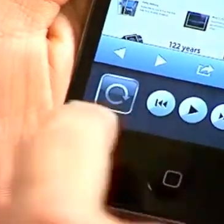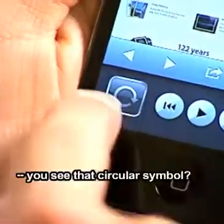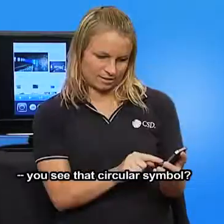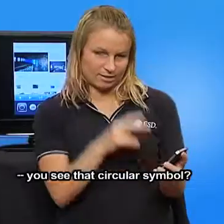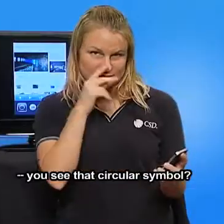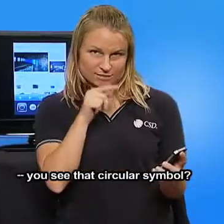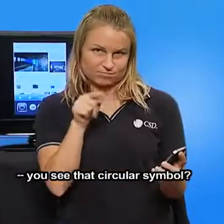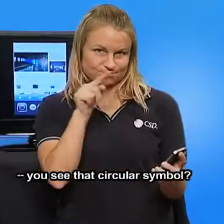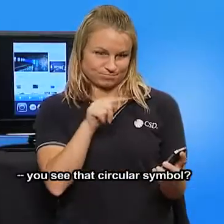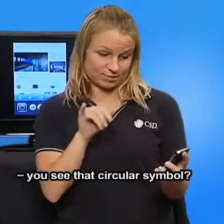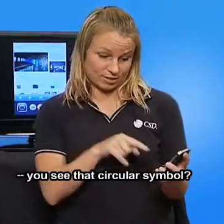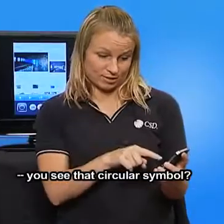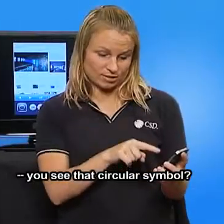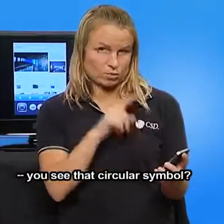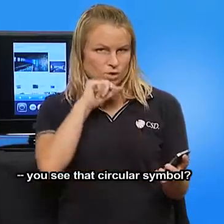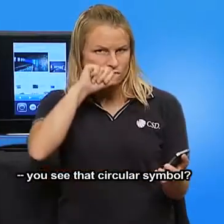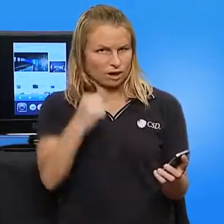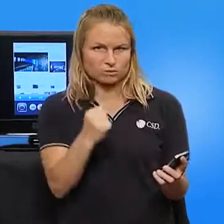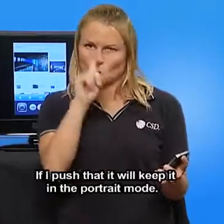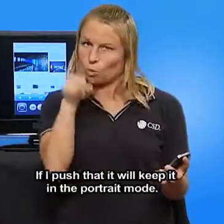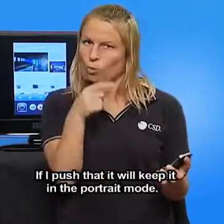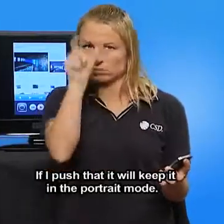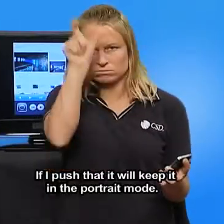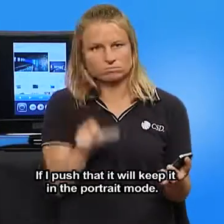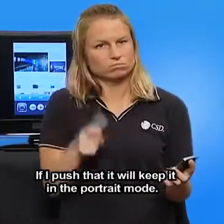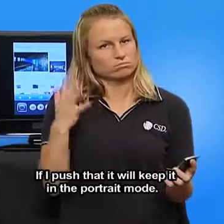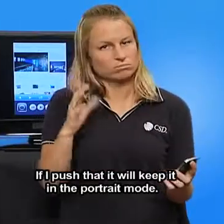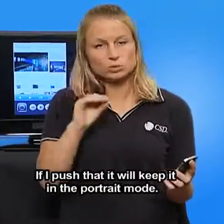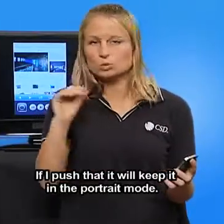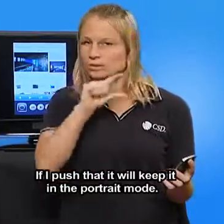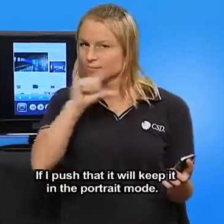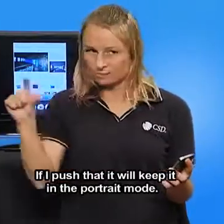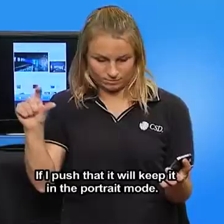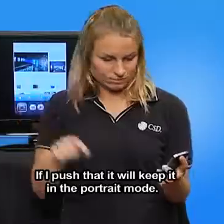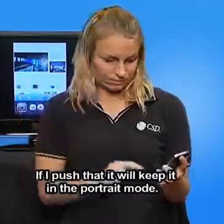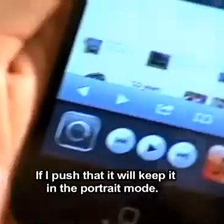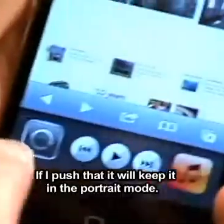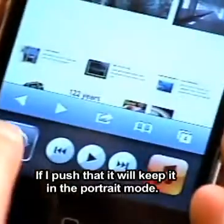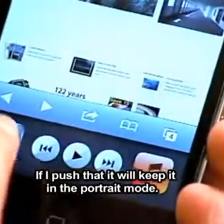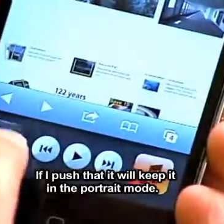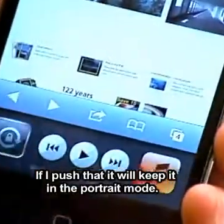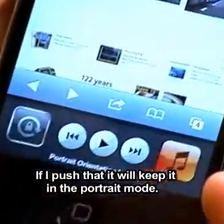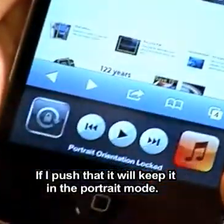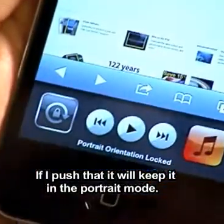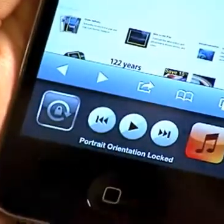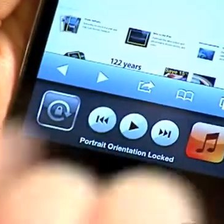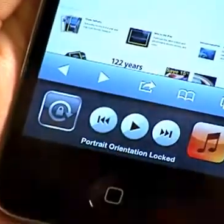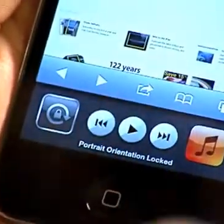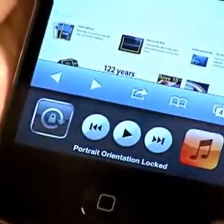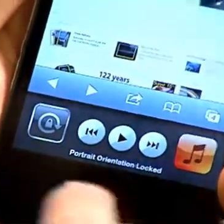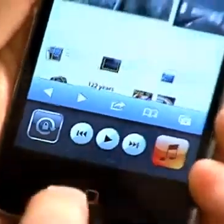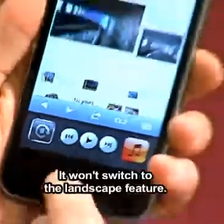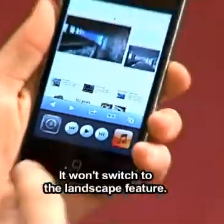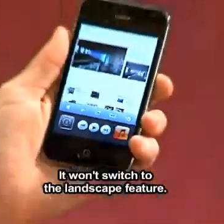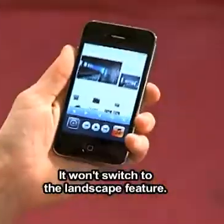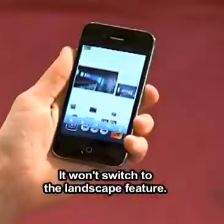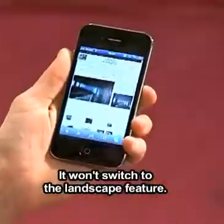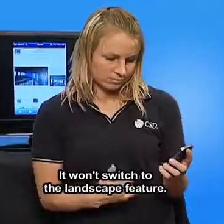You see that circular symbol? If I push that, it will keep it in the portrait mode. It won't switch